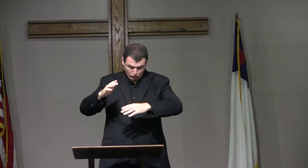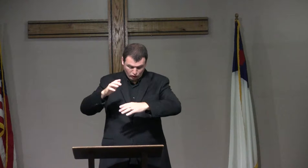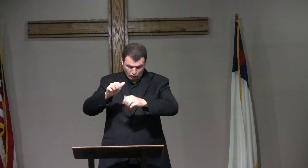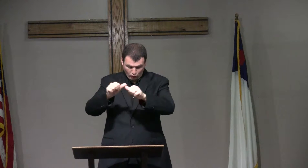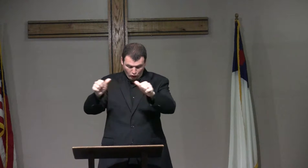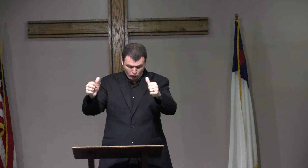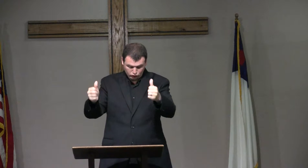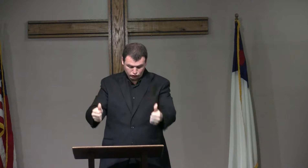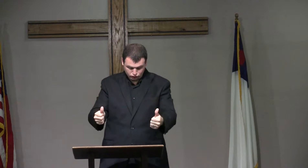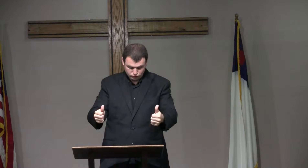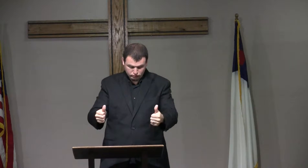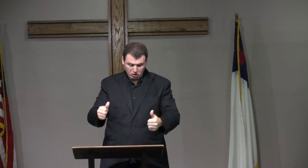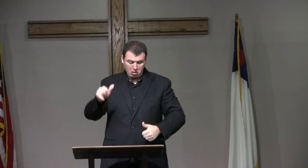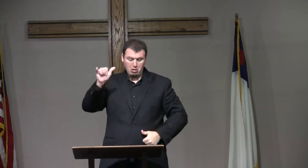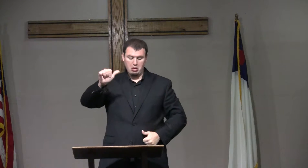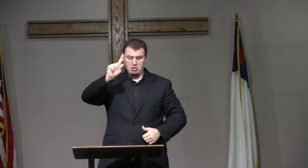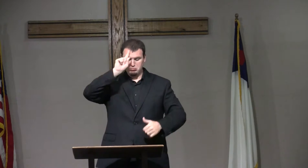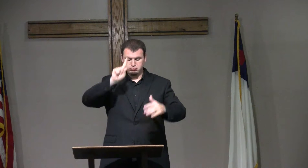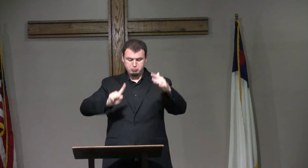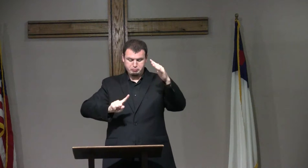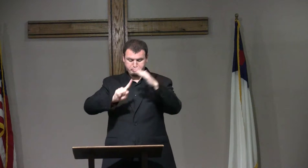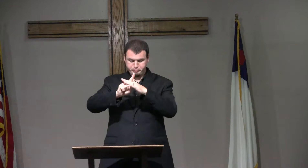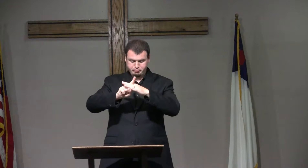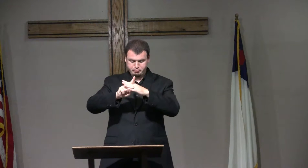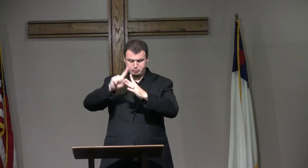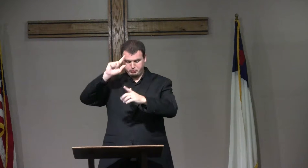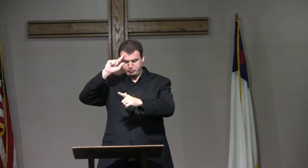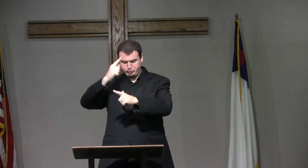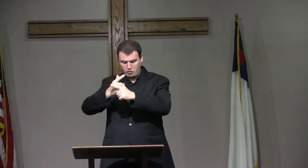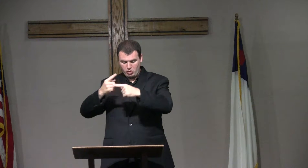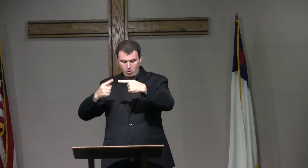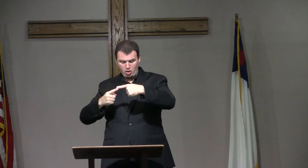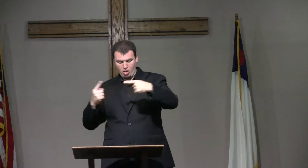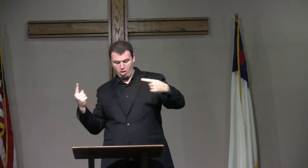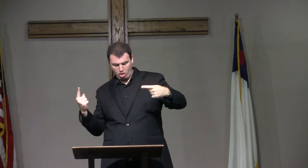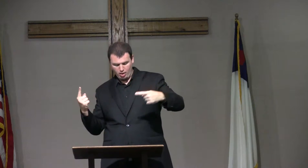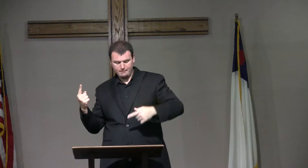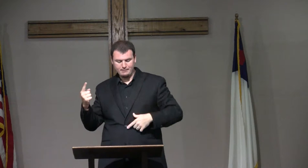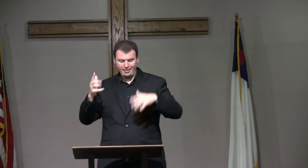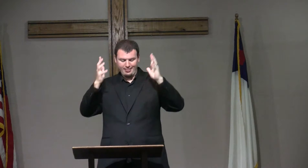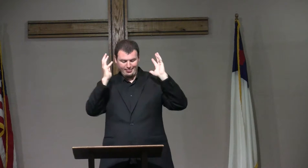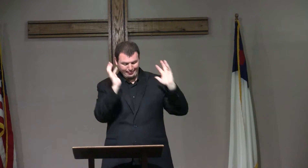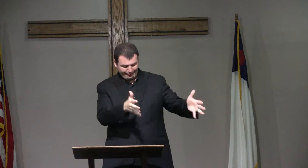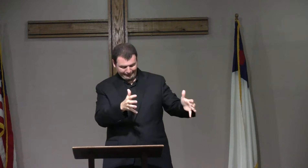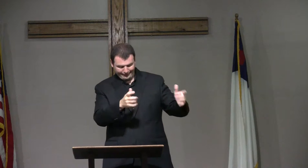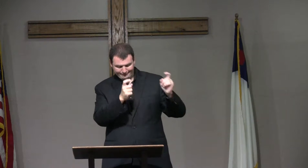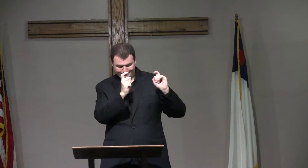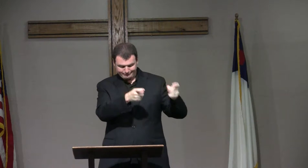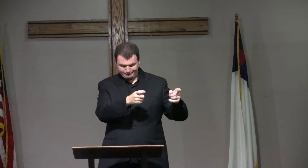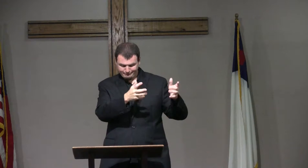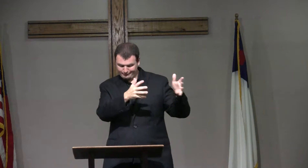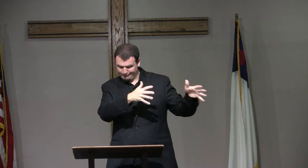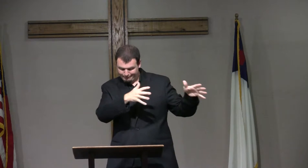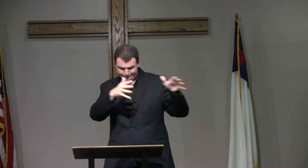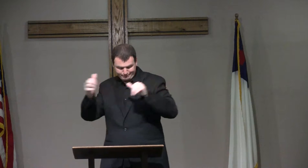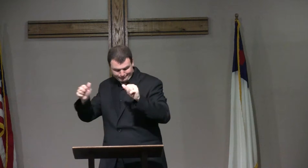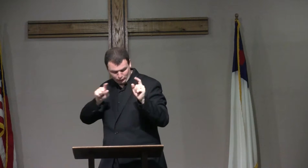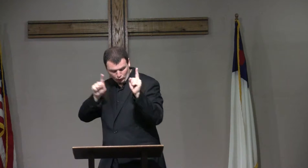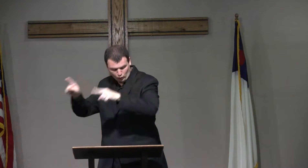to the altar, and there rememberest that thy brother hath aught against thee, leave there thy